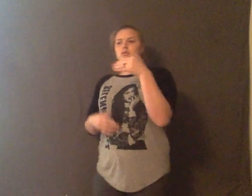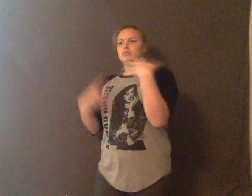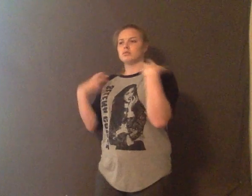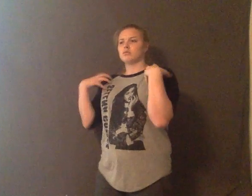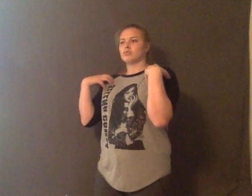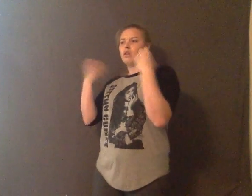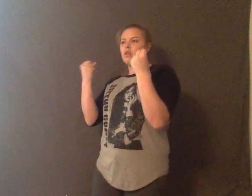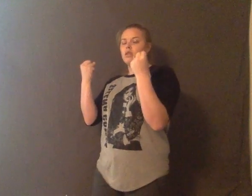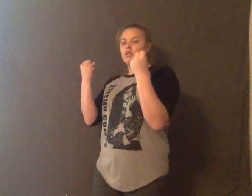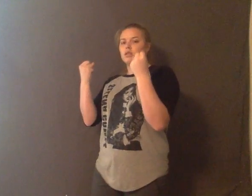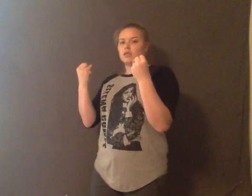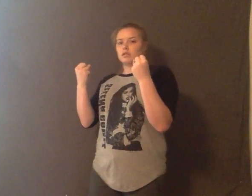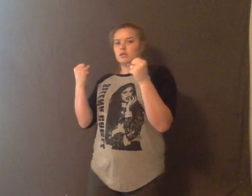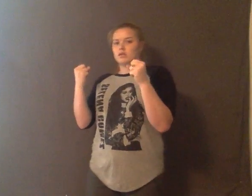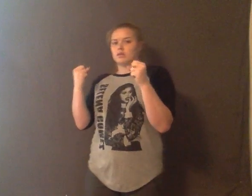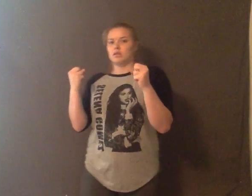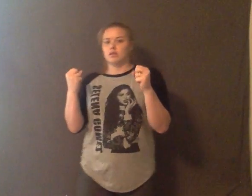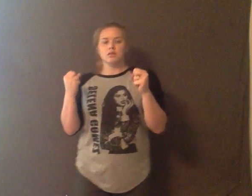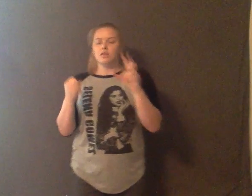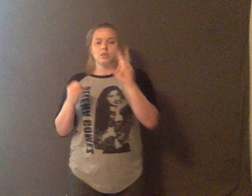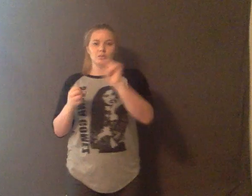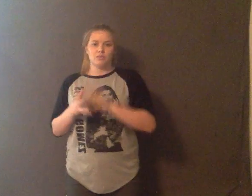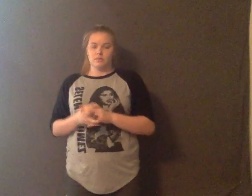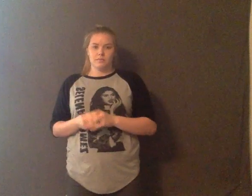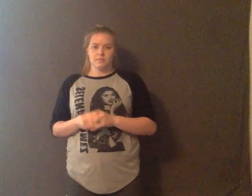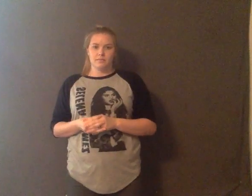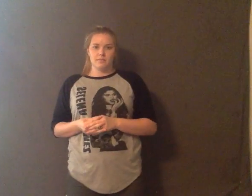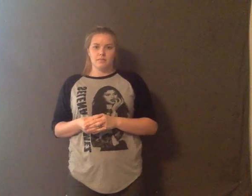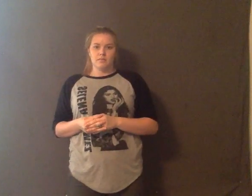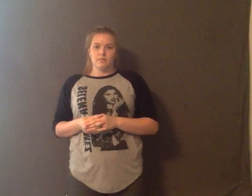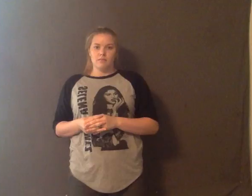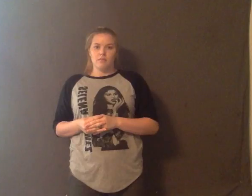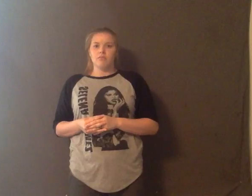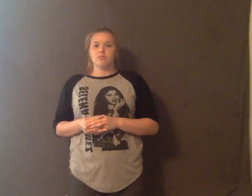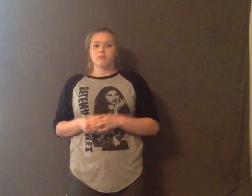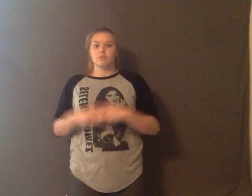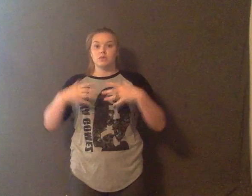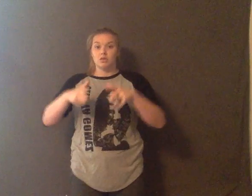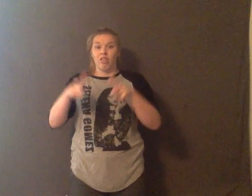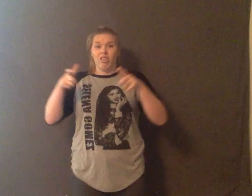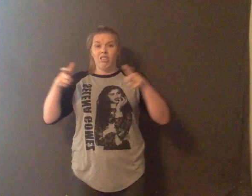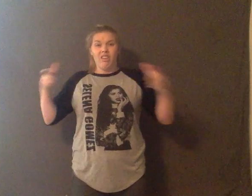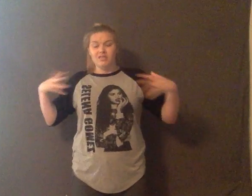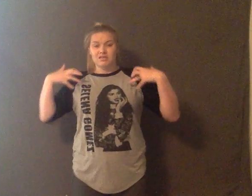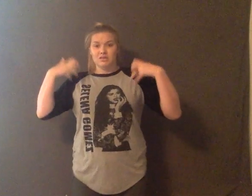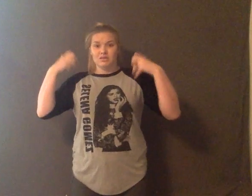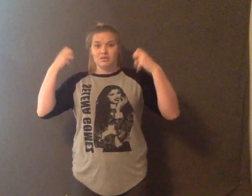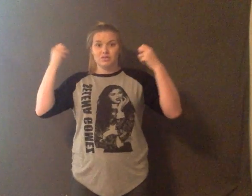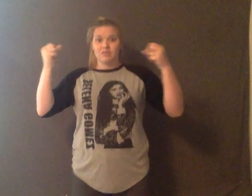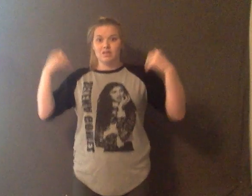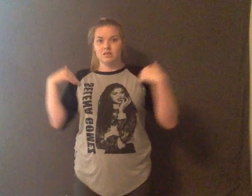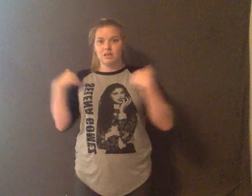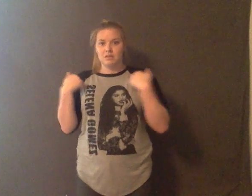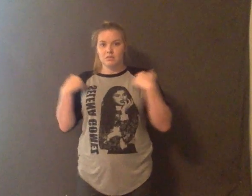tissue. That is utter nonsense. The largest, strongest terrestrial animals on the planet are all herbivores.